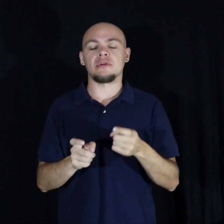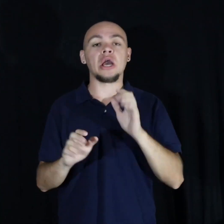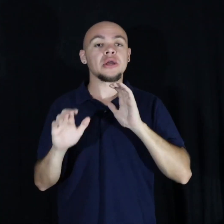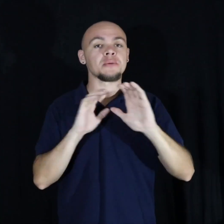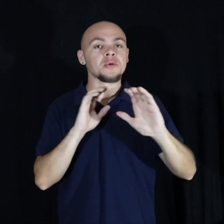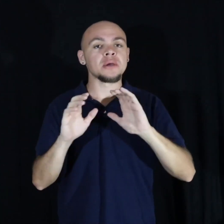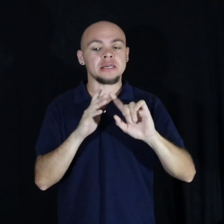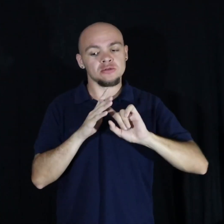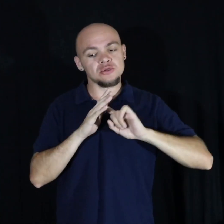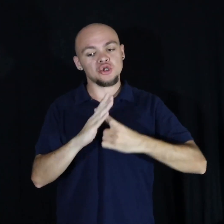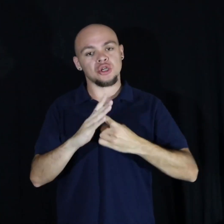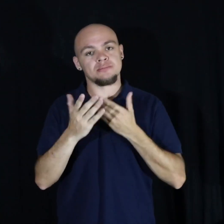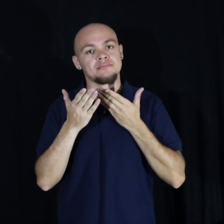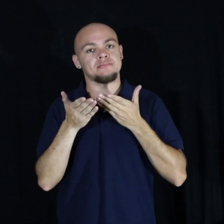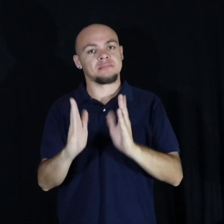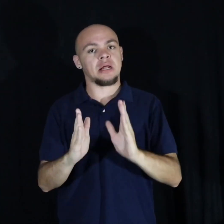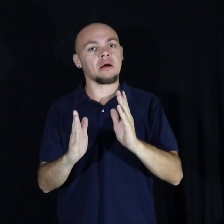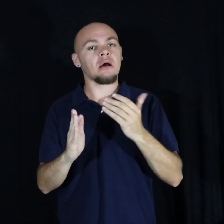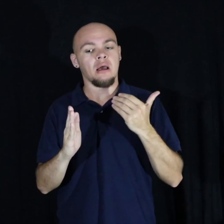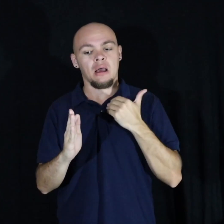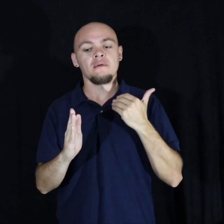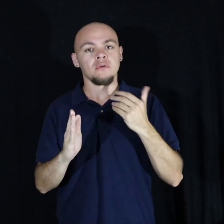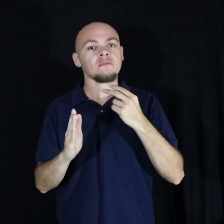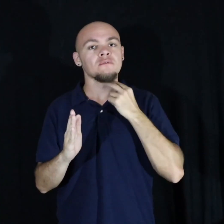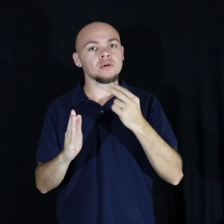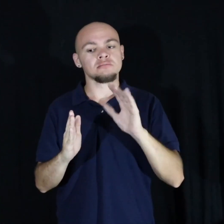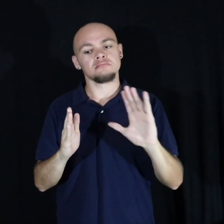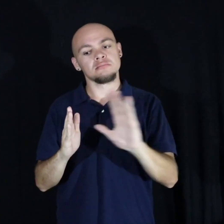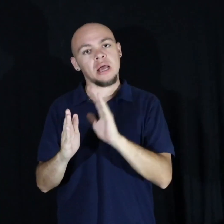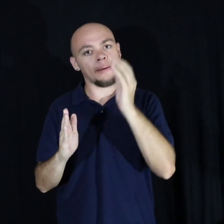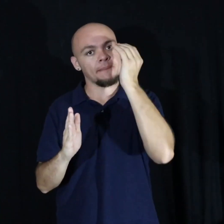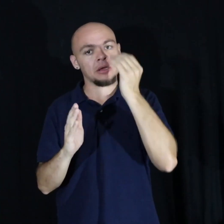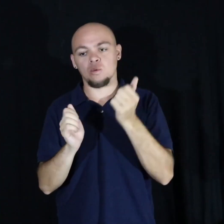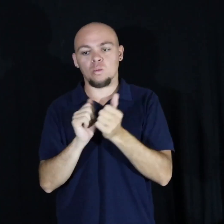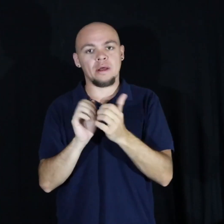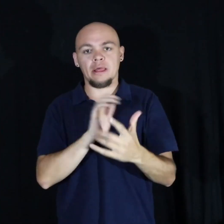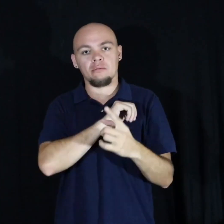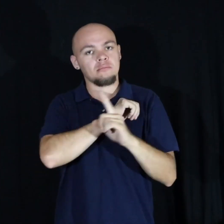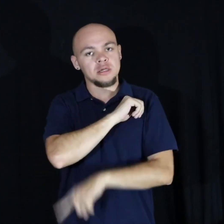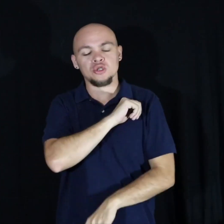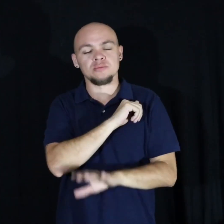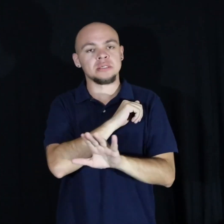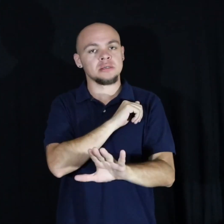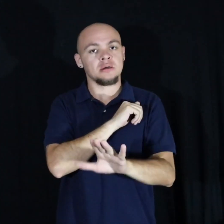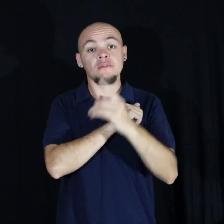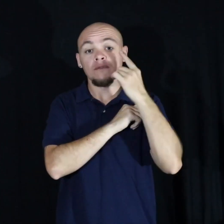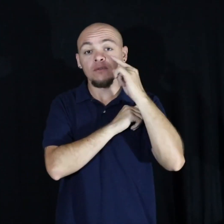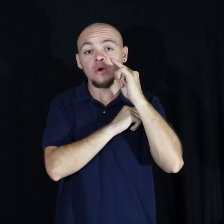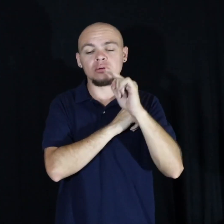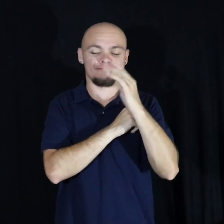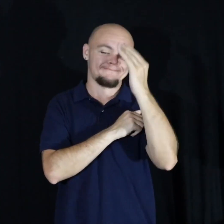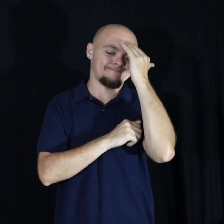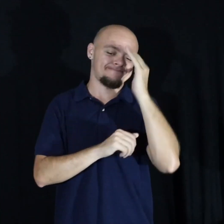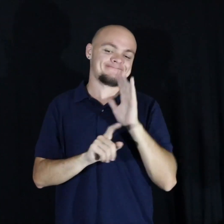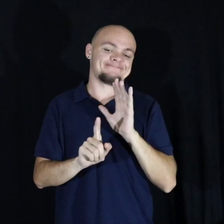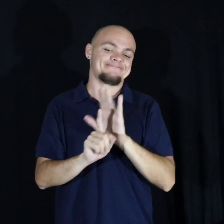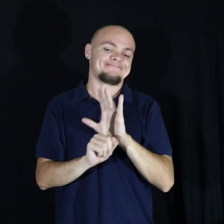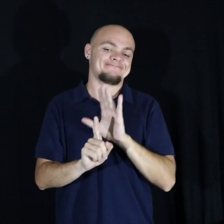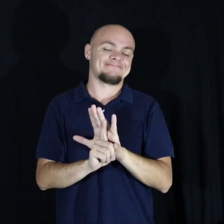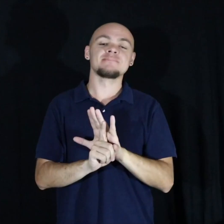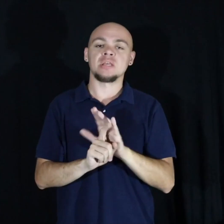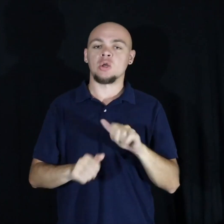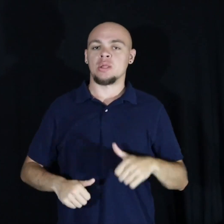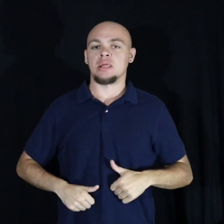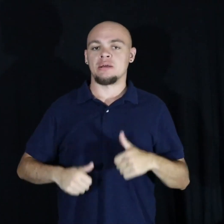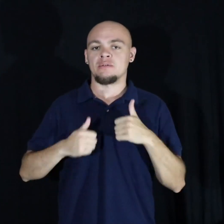with my children, allowing them to have a voice and an opinion without repercussions in order to really get to know them. I